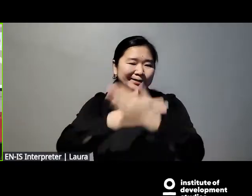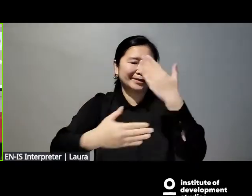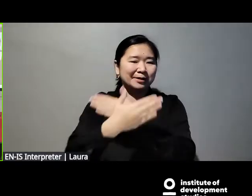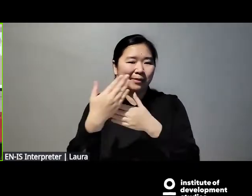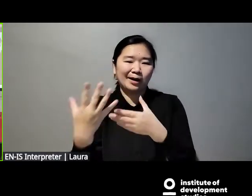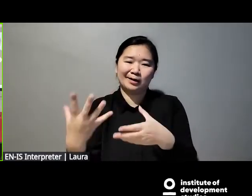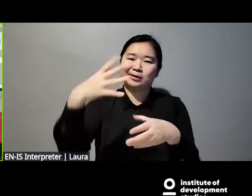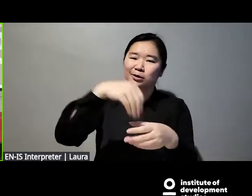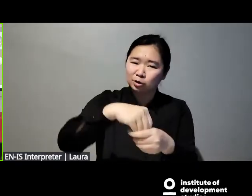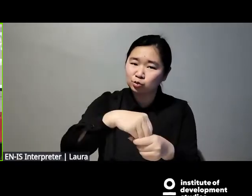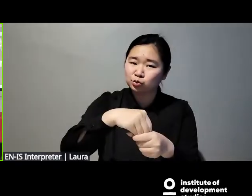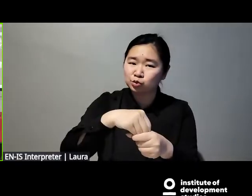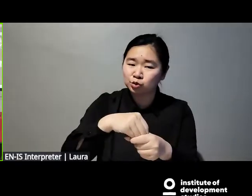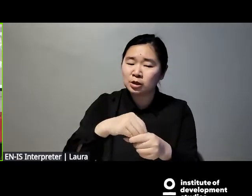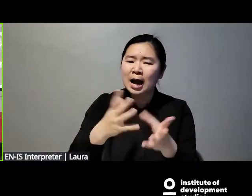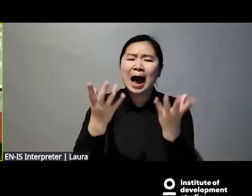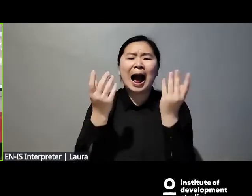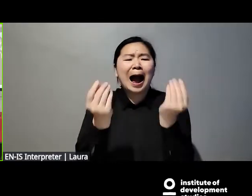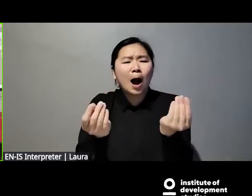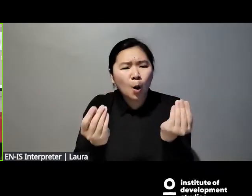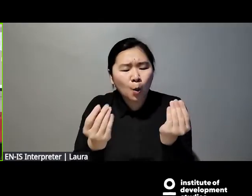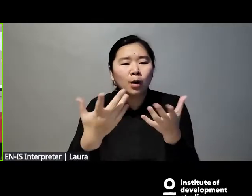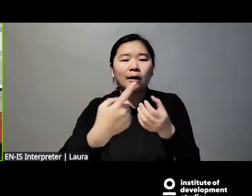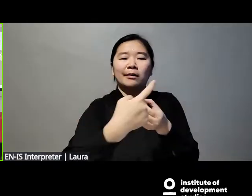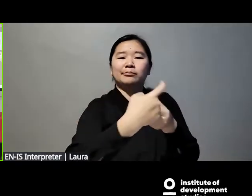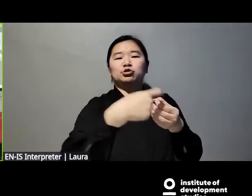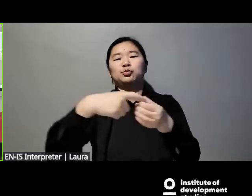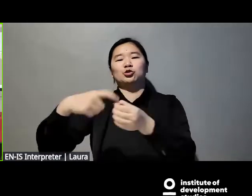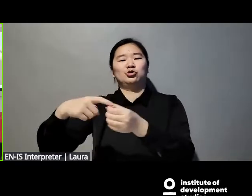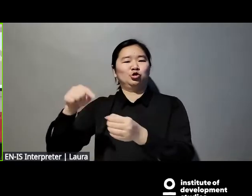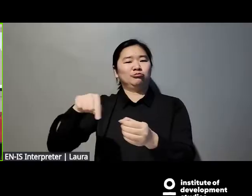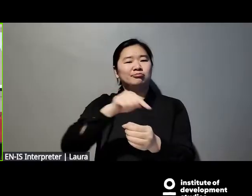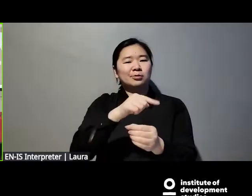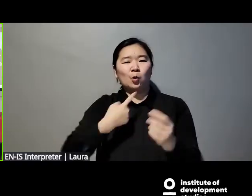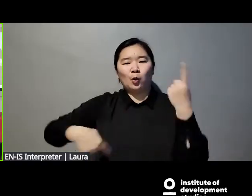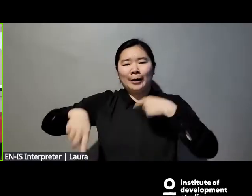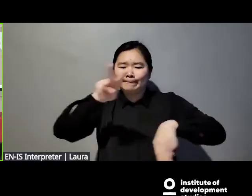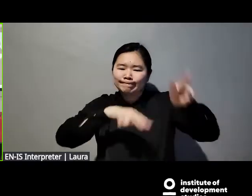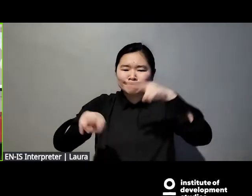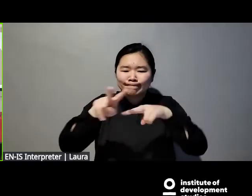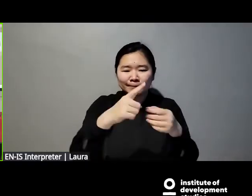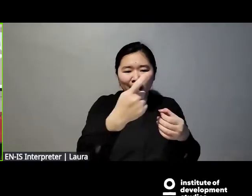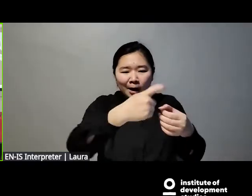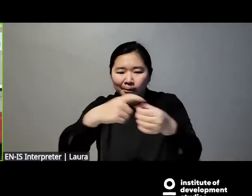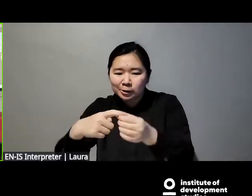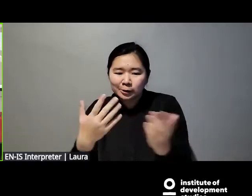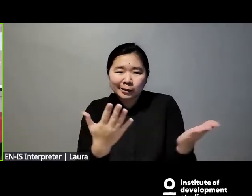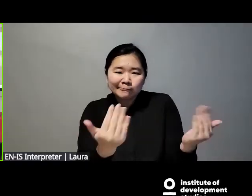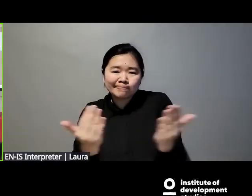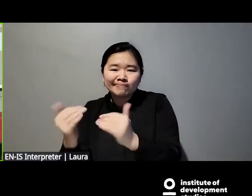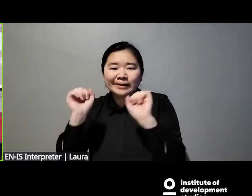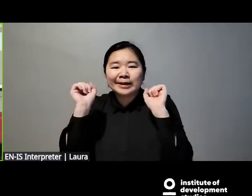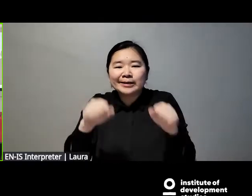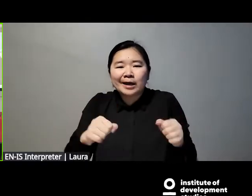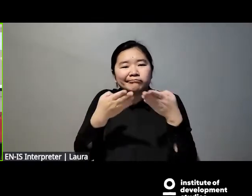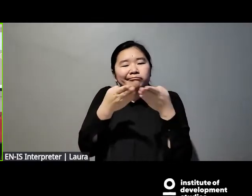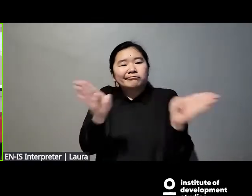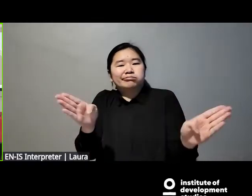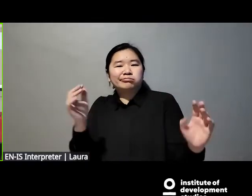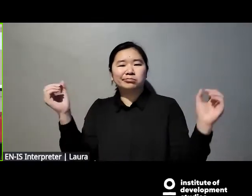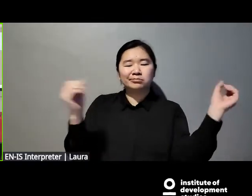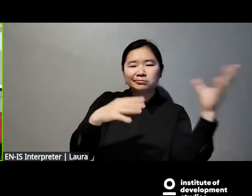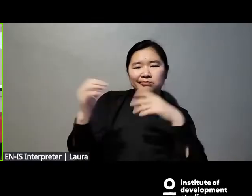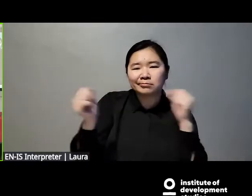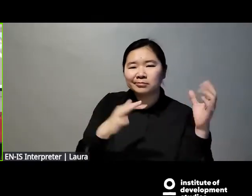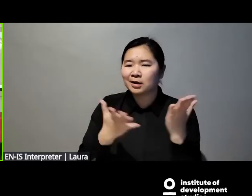barrier across many cultures, many different countries, and quite often it will be overlooked or under-researched, so overlooked in programming